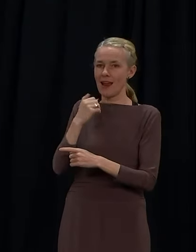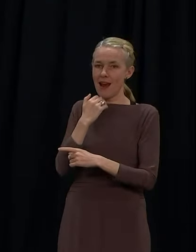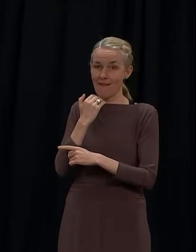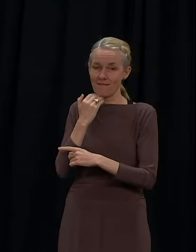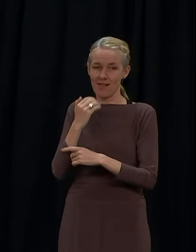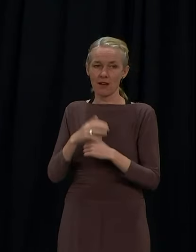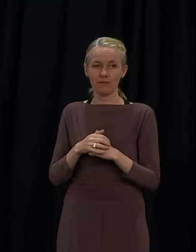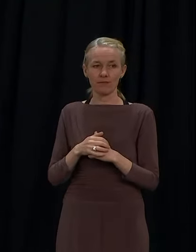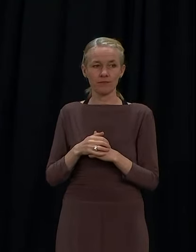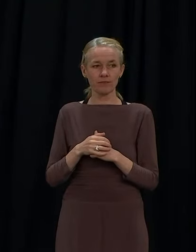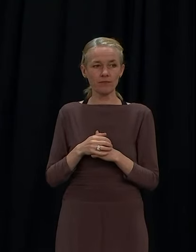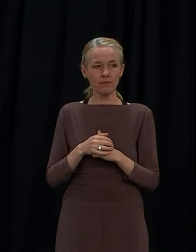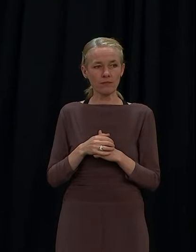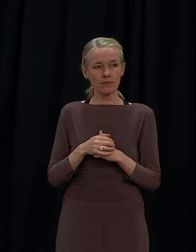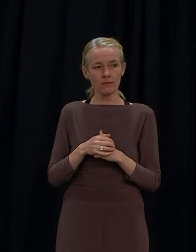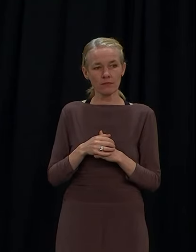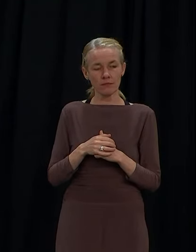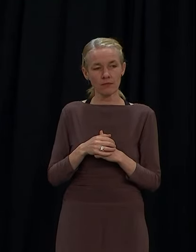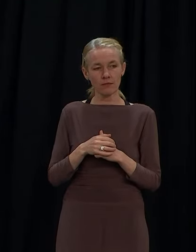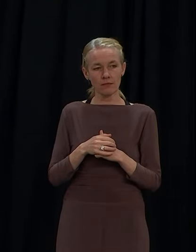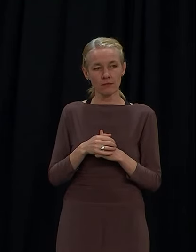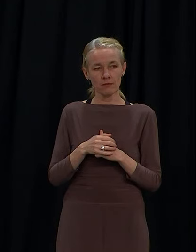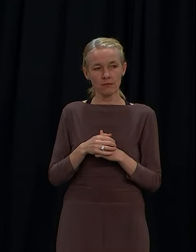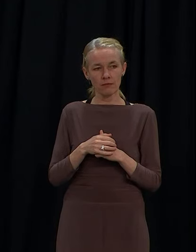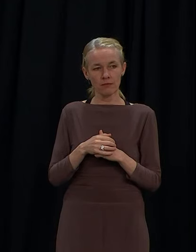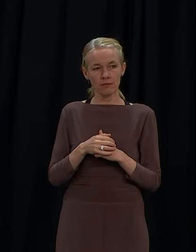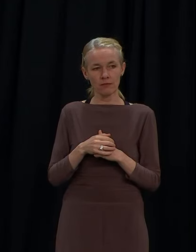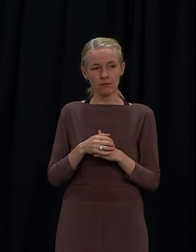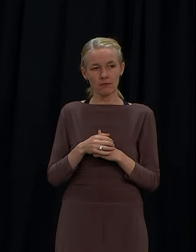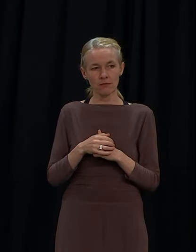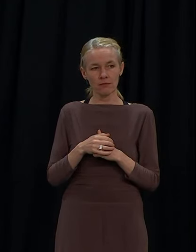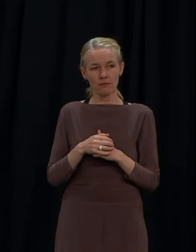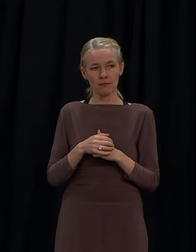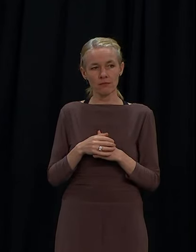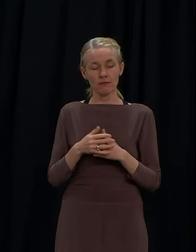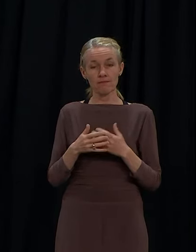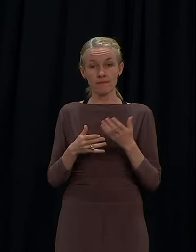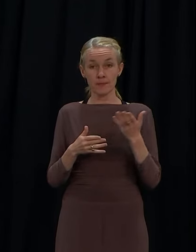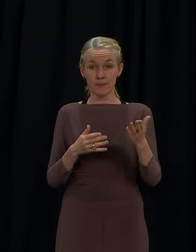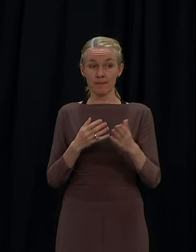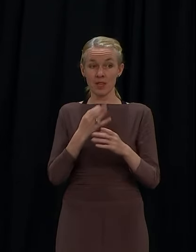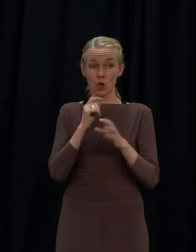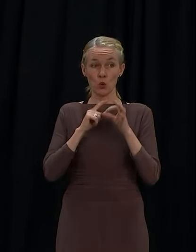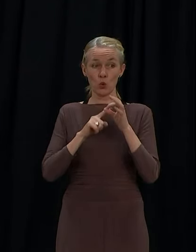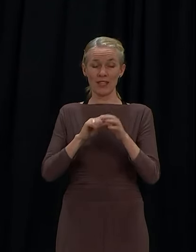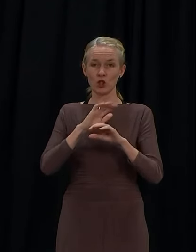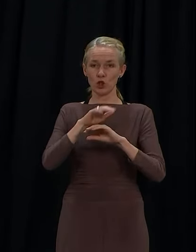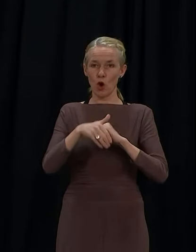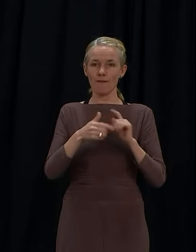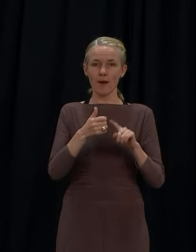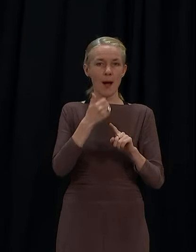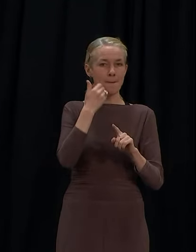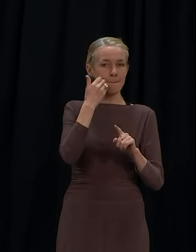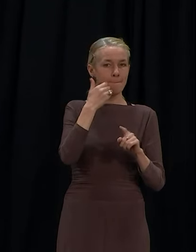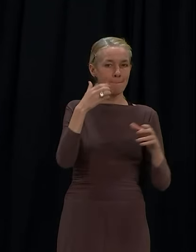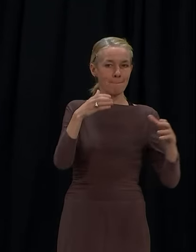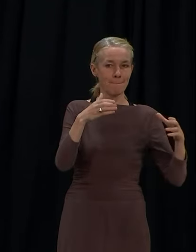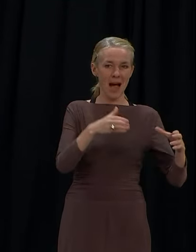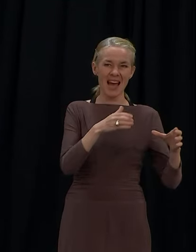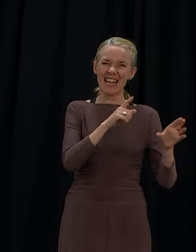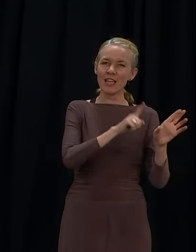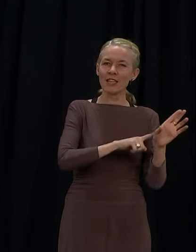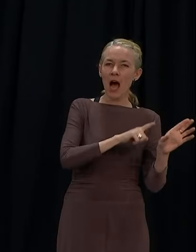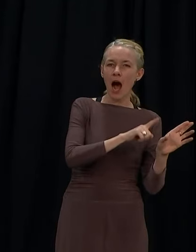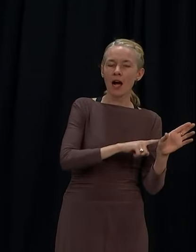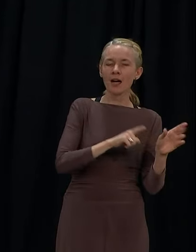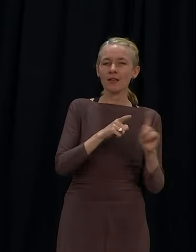vaccine rollout, is there a targeted approach for Pacific and Māori youth and young adults in particular? Because that's quite an important age bracket, given their younger age structures. Is